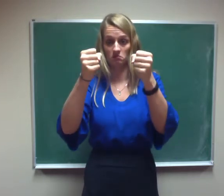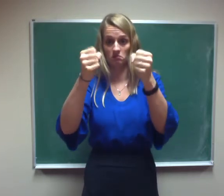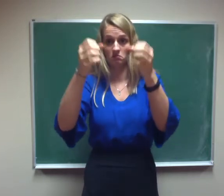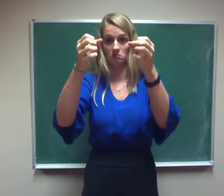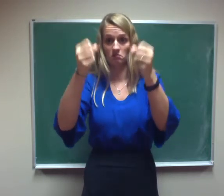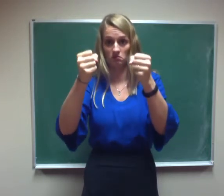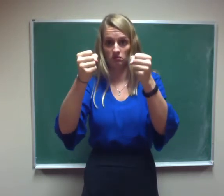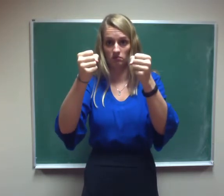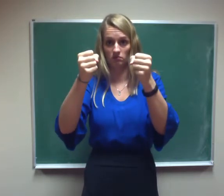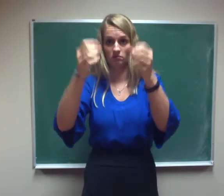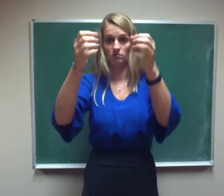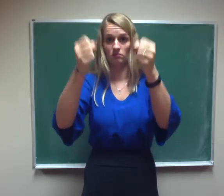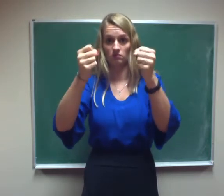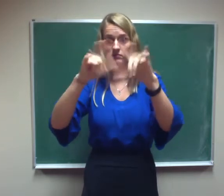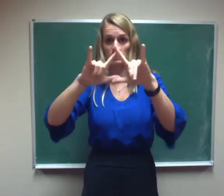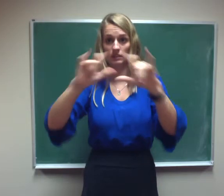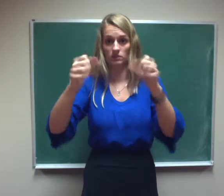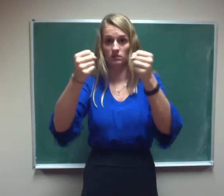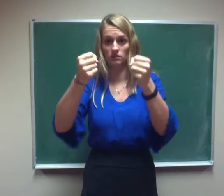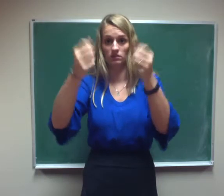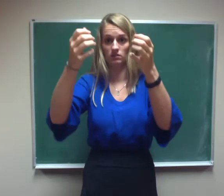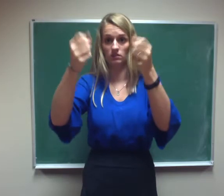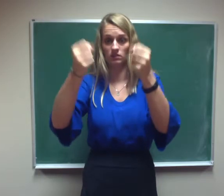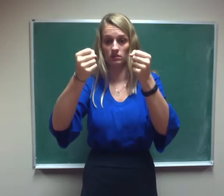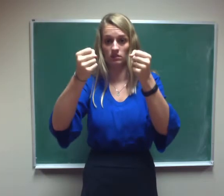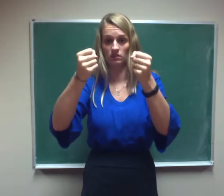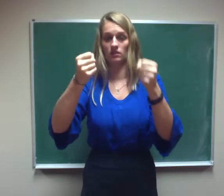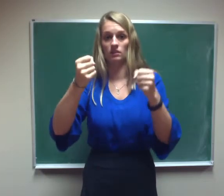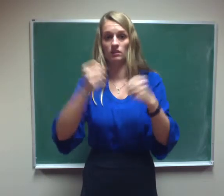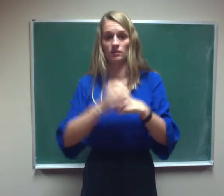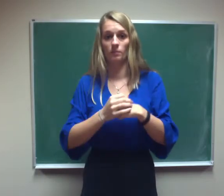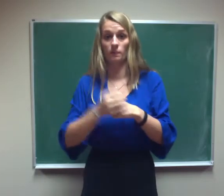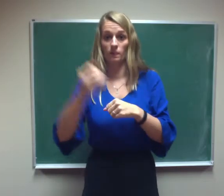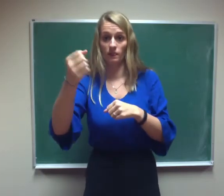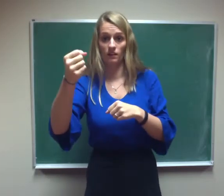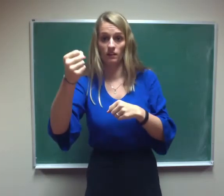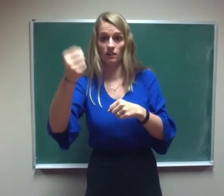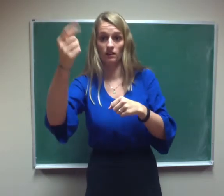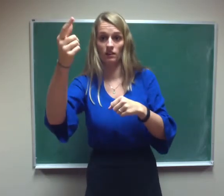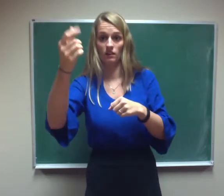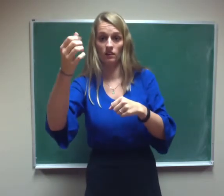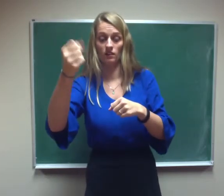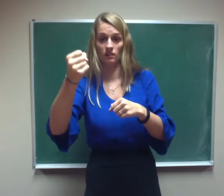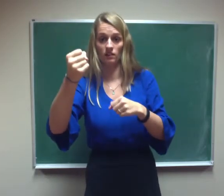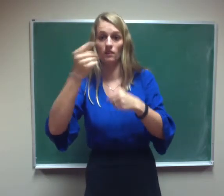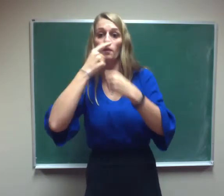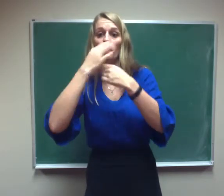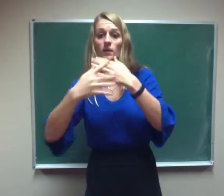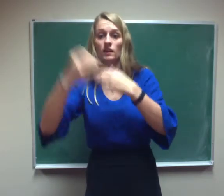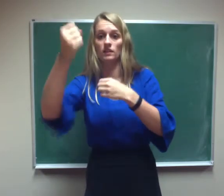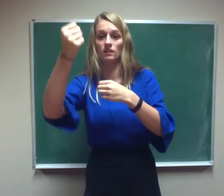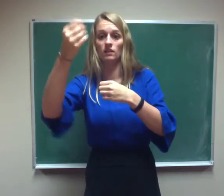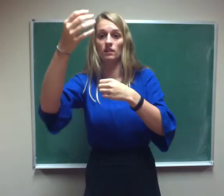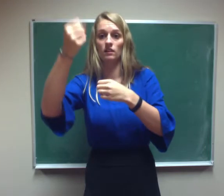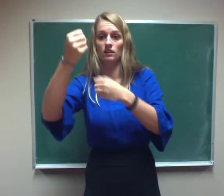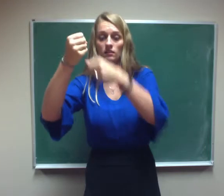unit. When the right atrium contracts, it forces blood into the right ventricle. When the left atrium contracts, it forces blood